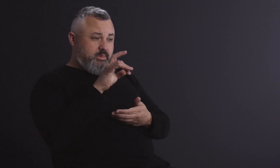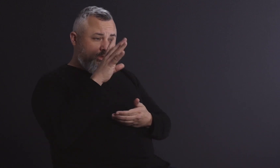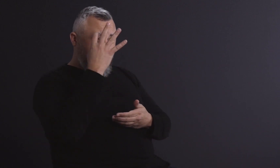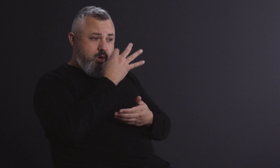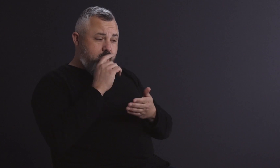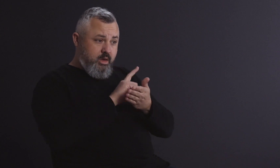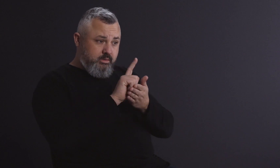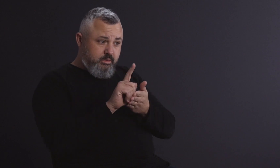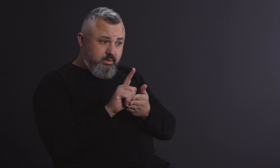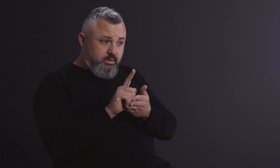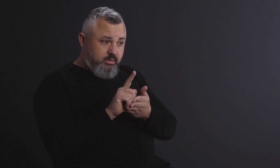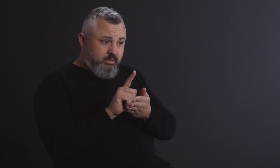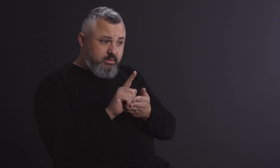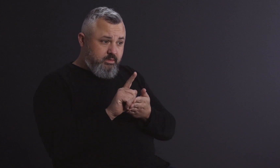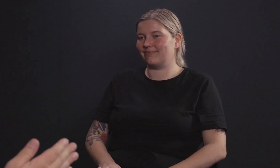you didn't get to meet your baby until 10 hours later?"